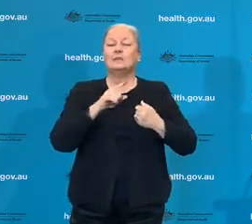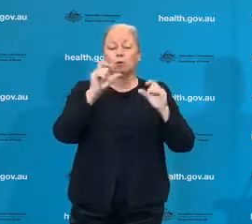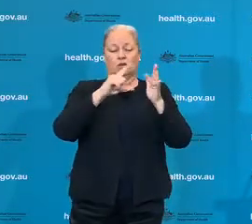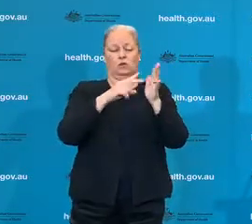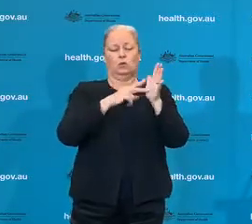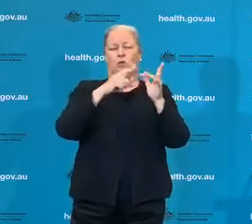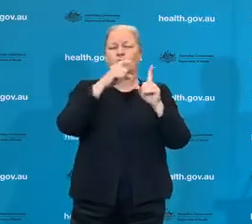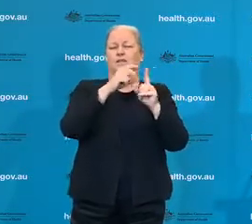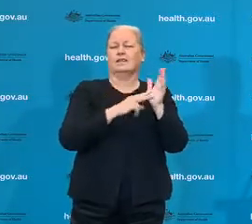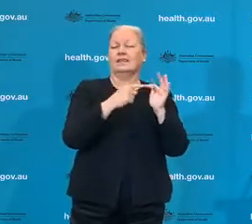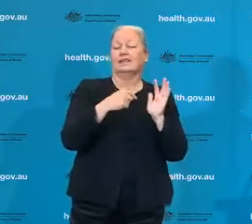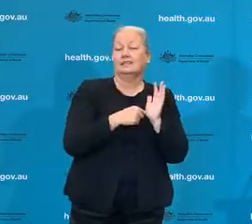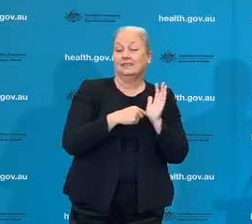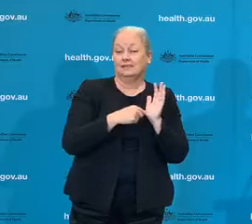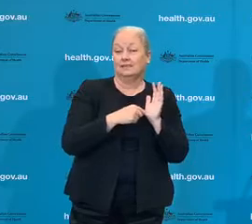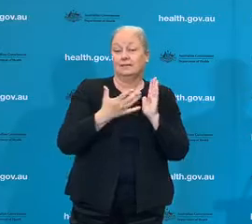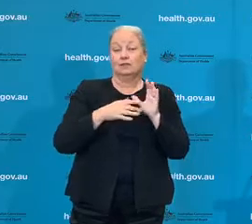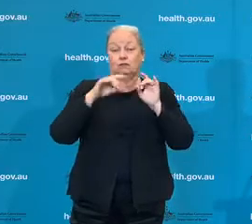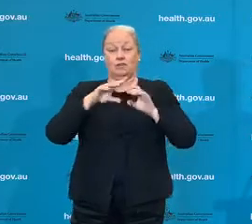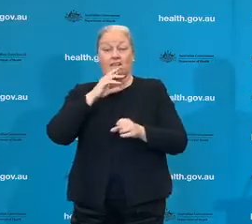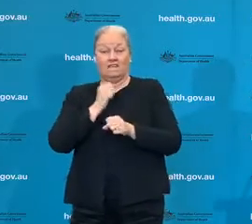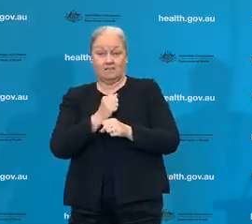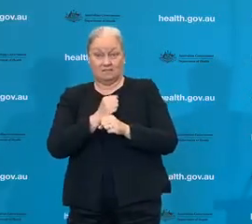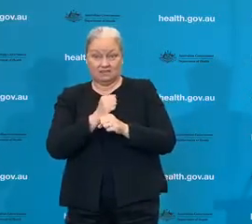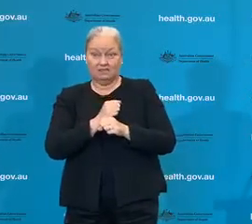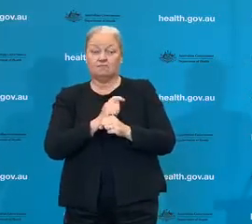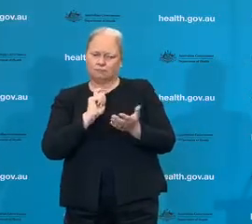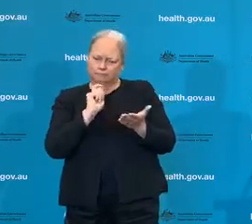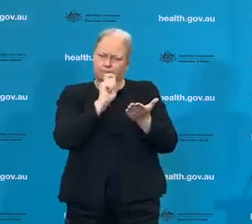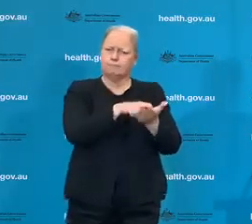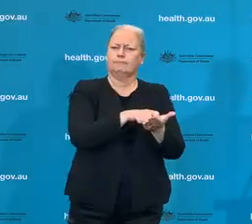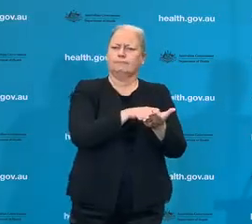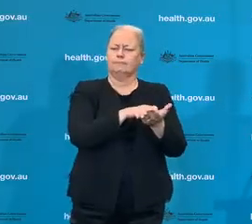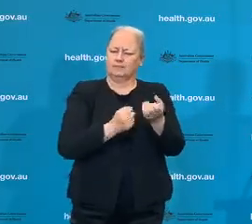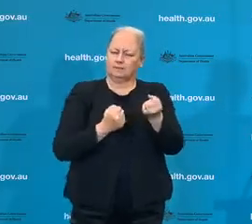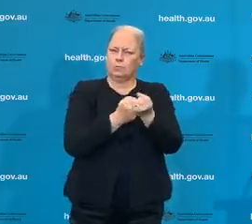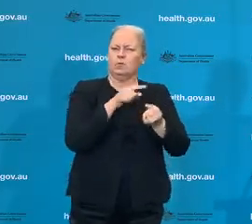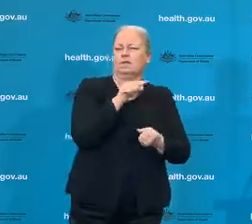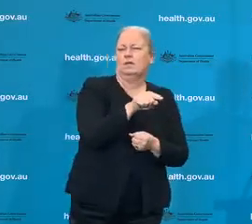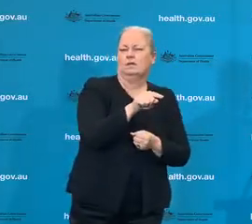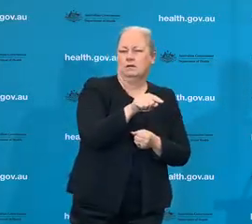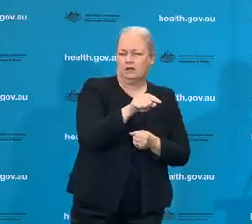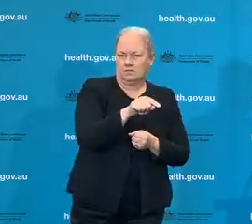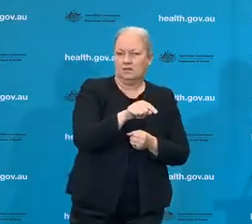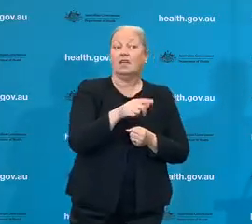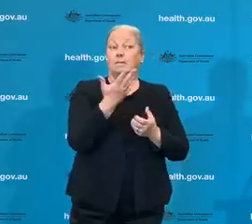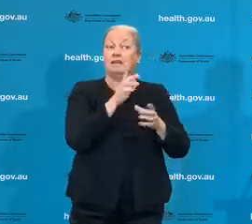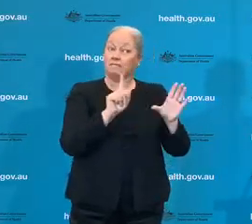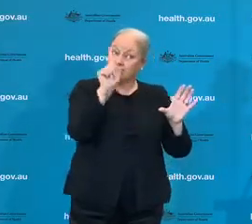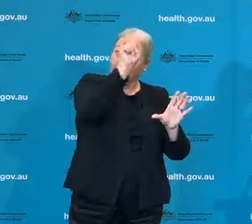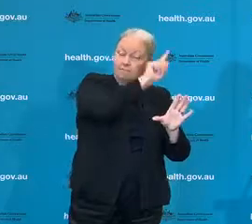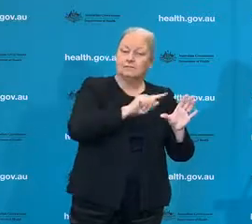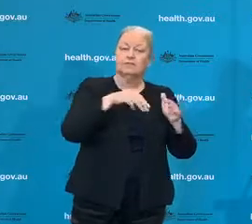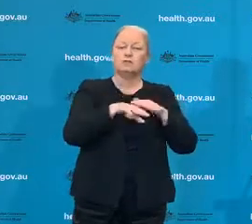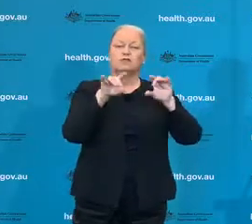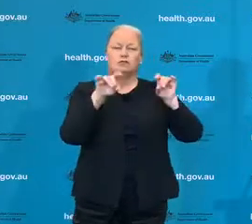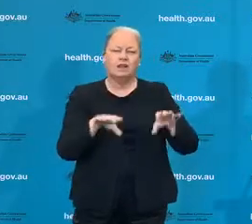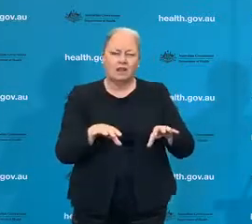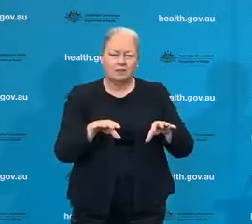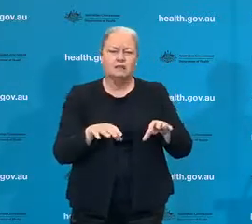is funded by the Commonwealth Department of Health, embedded within states and territories, and is available